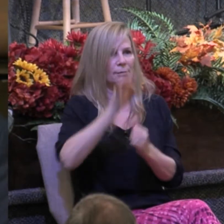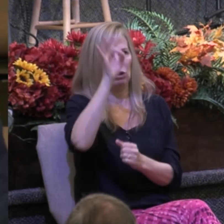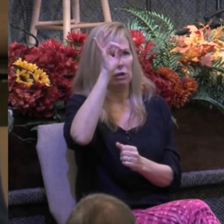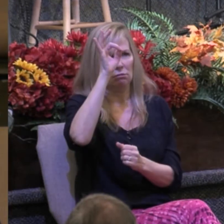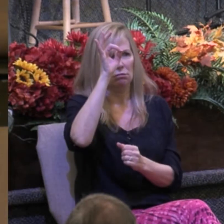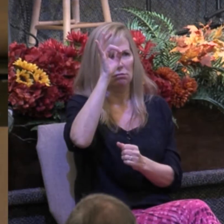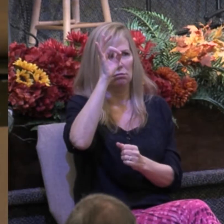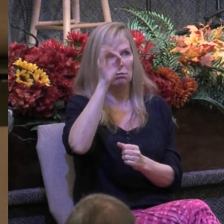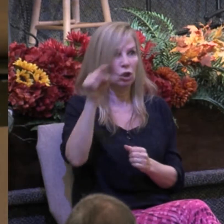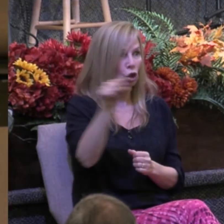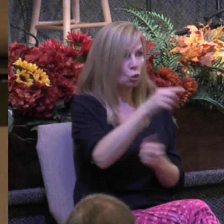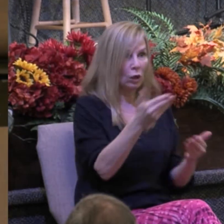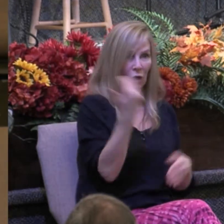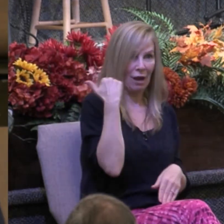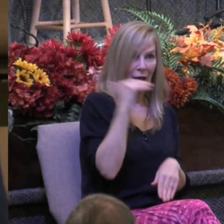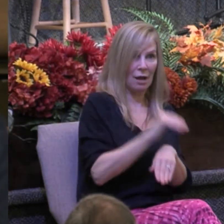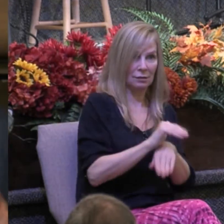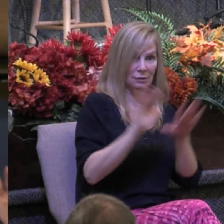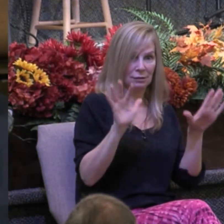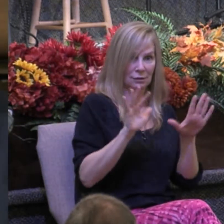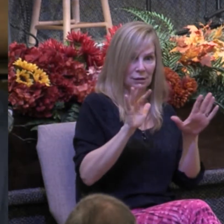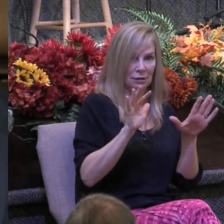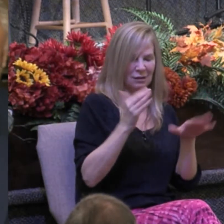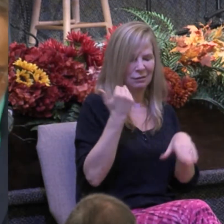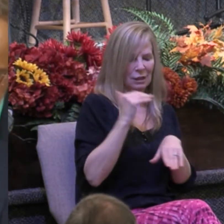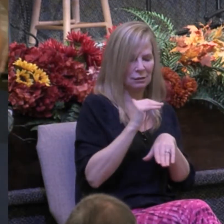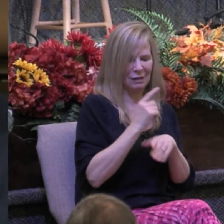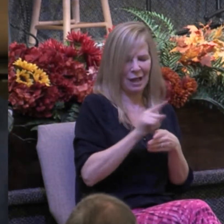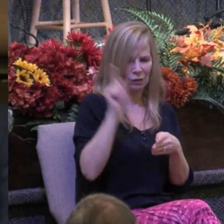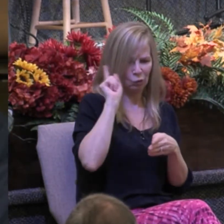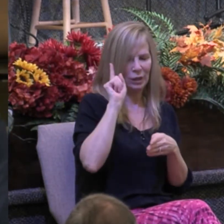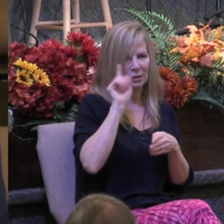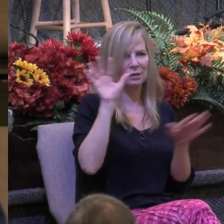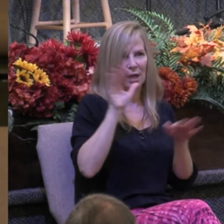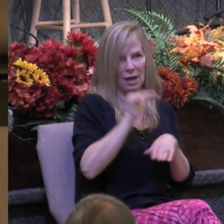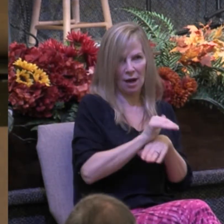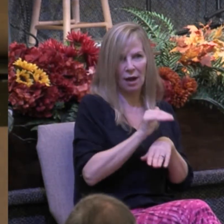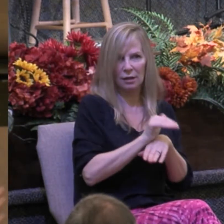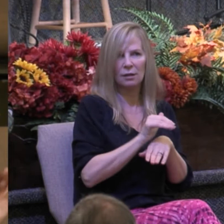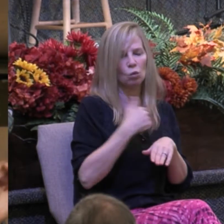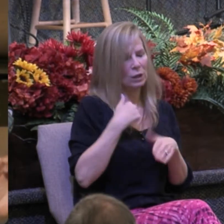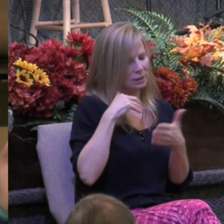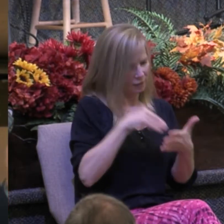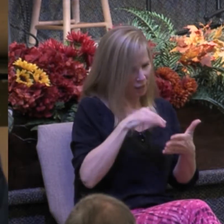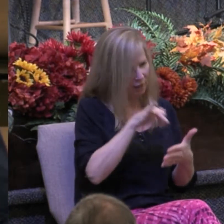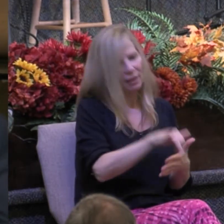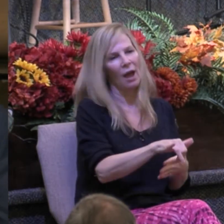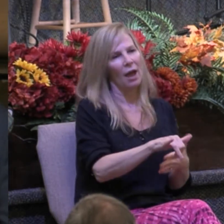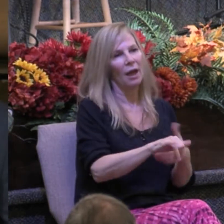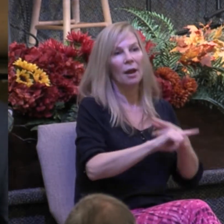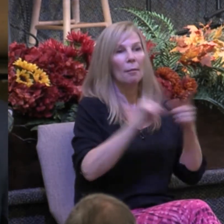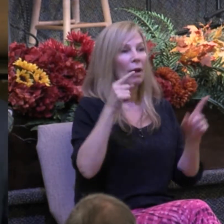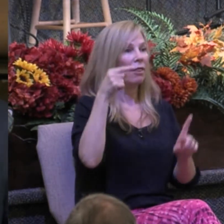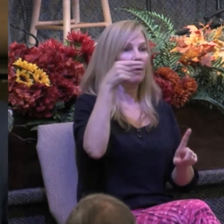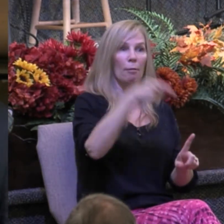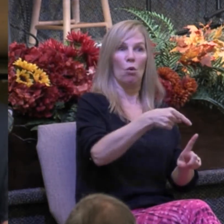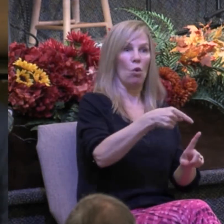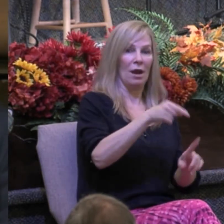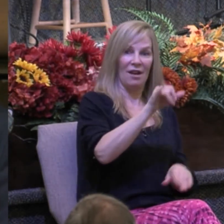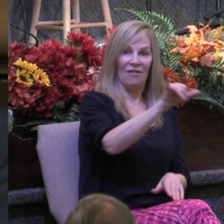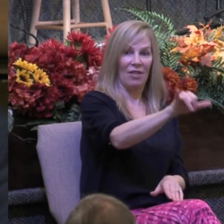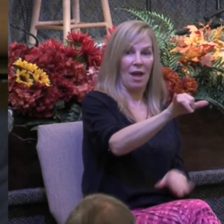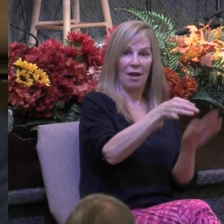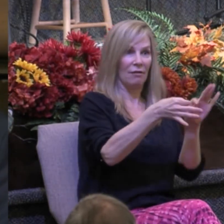who were here last Sunday night, you'll know that we covered this in detail in our study of Ephesians. But the gist of